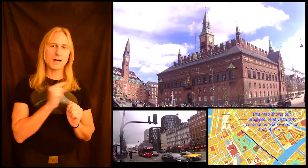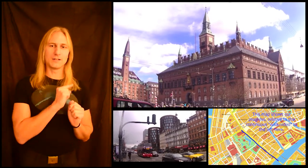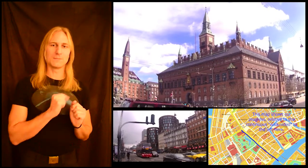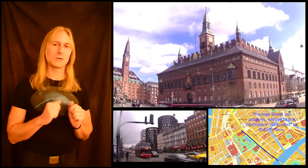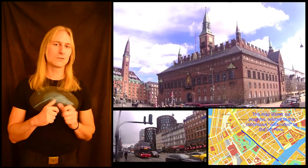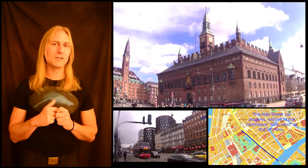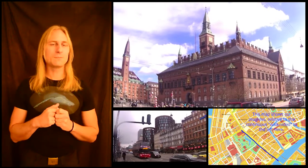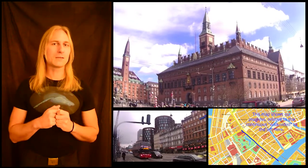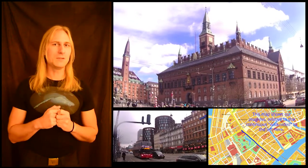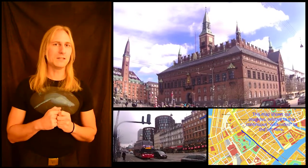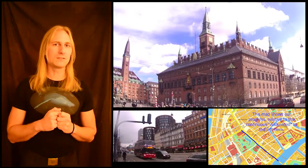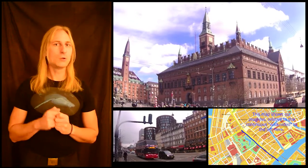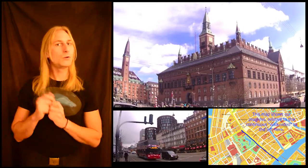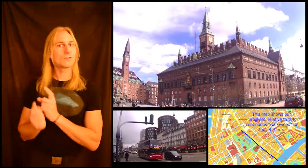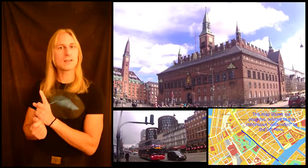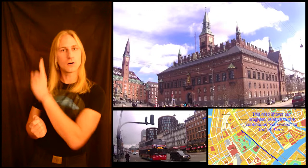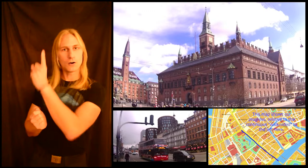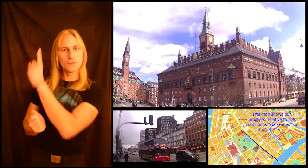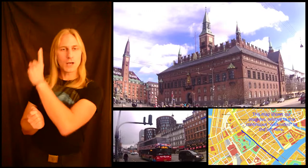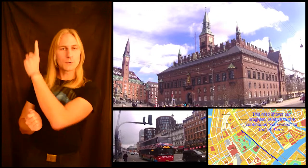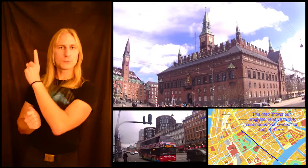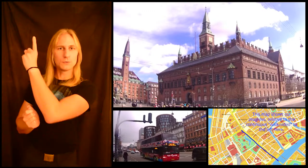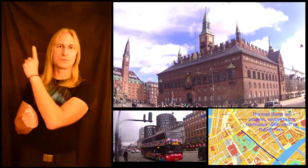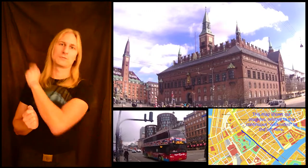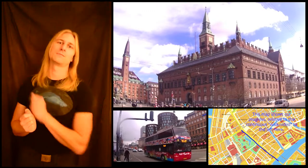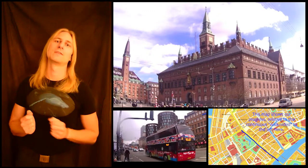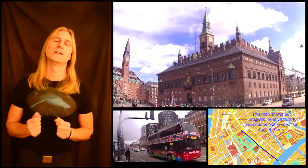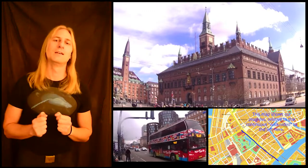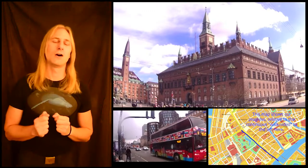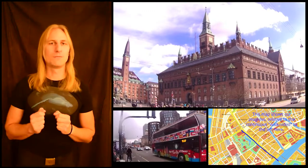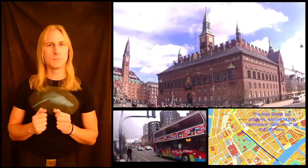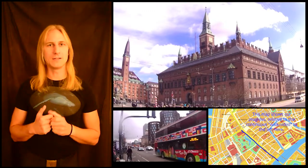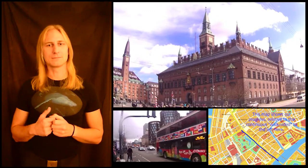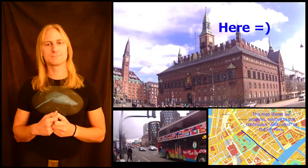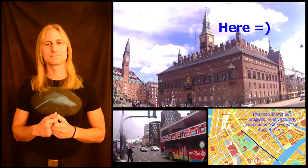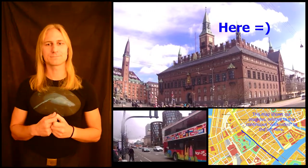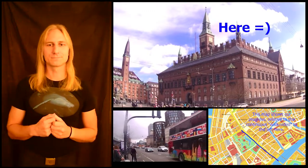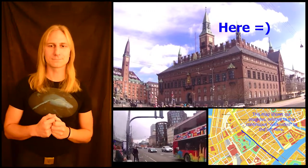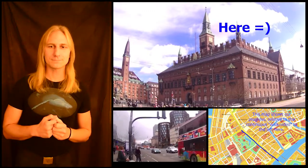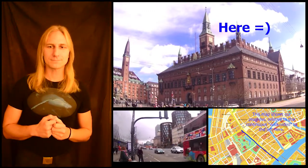buy honey that was made by bees who reside up on the roof of the building.